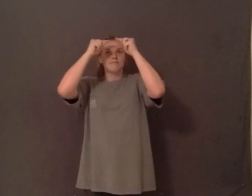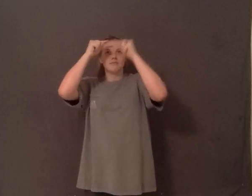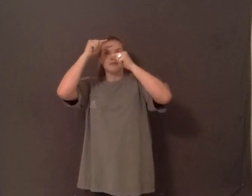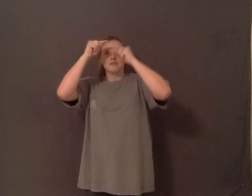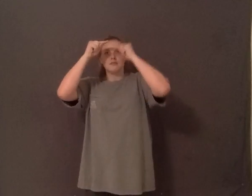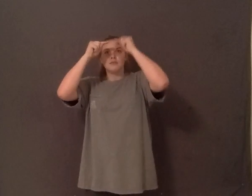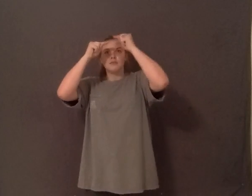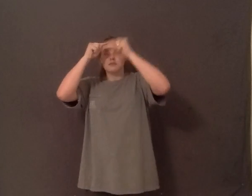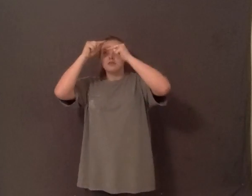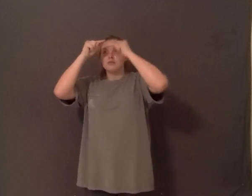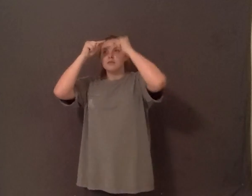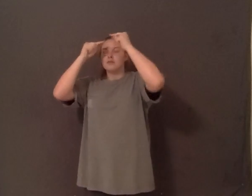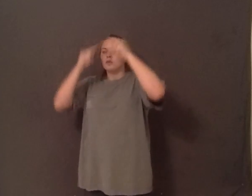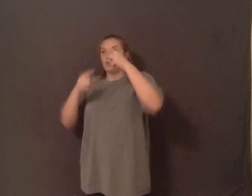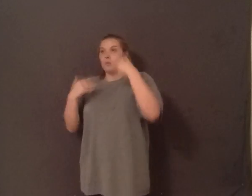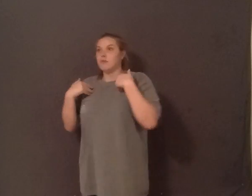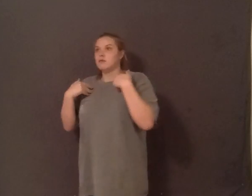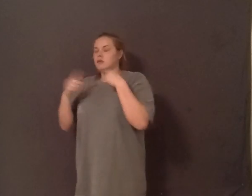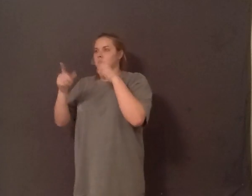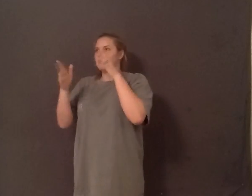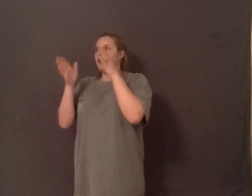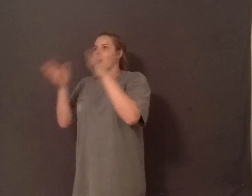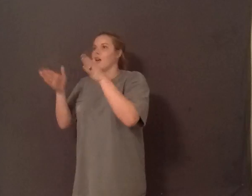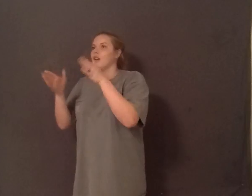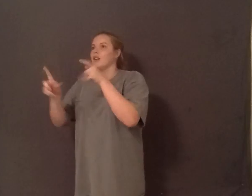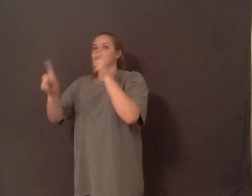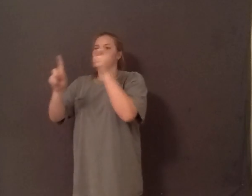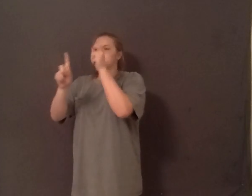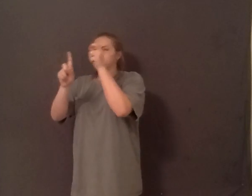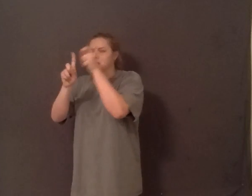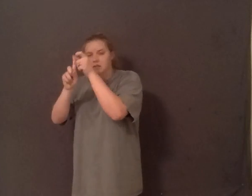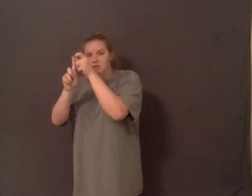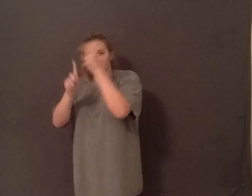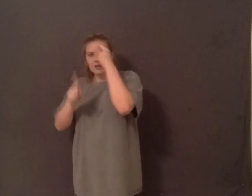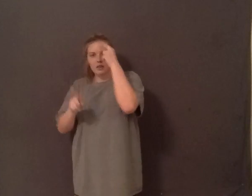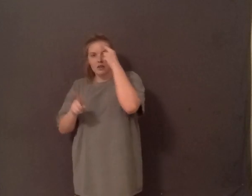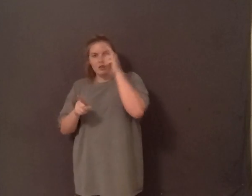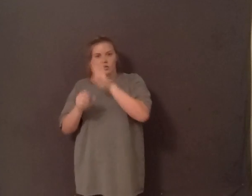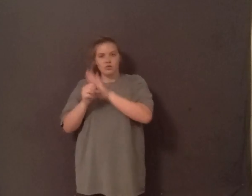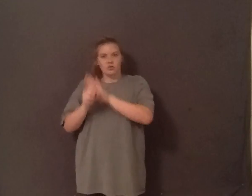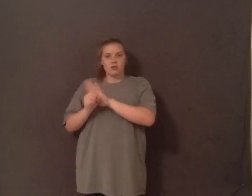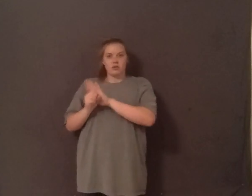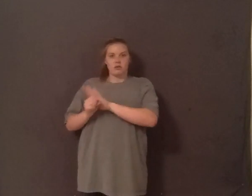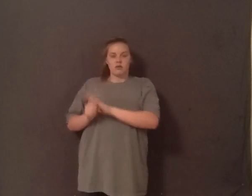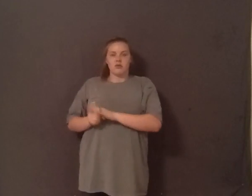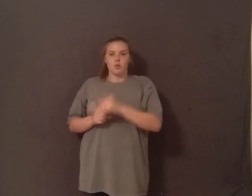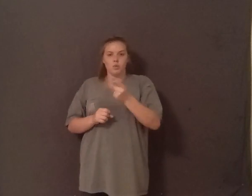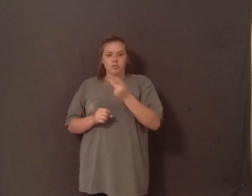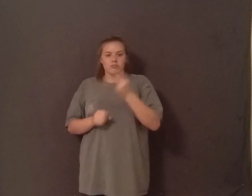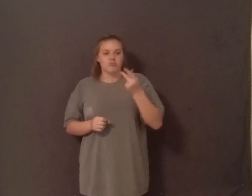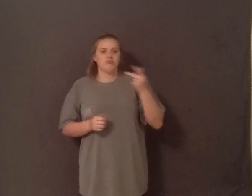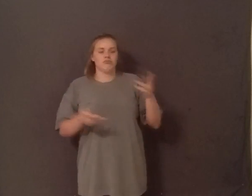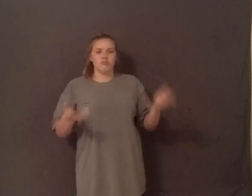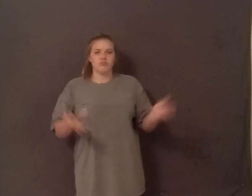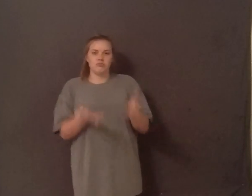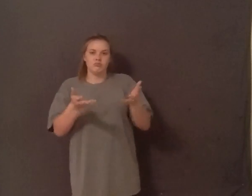out the specific thought that's creating your specific stress, right? So right now you should be engaging with me with your